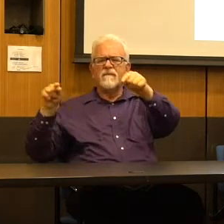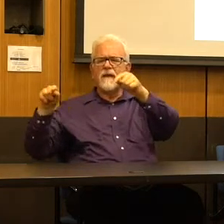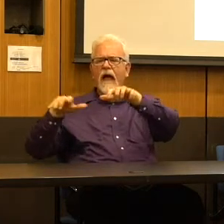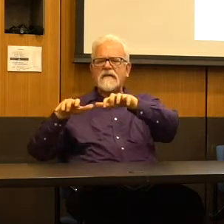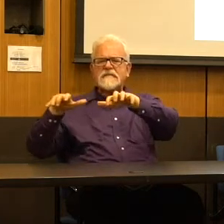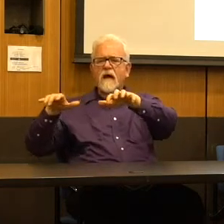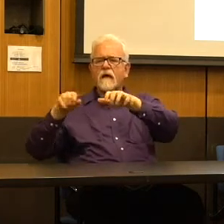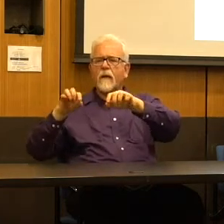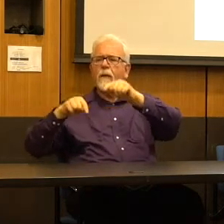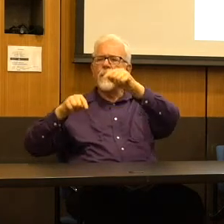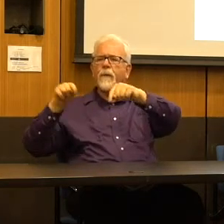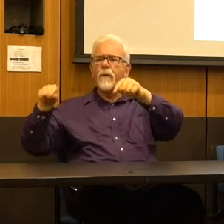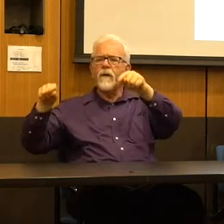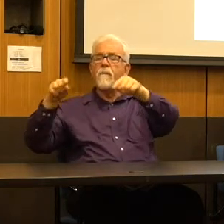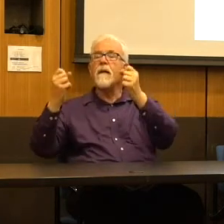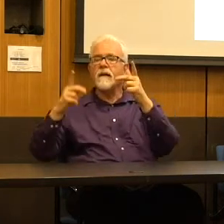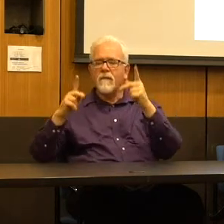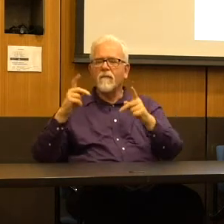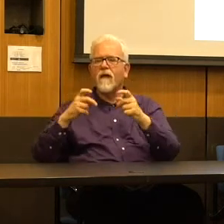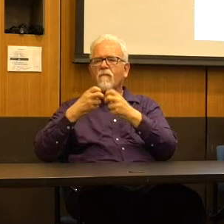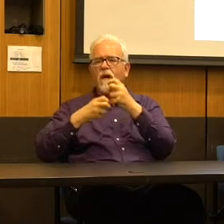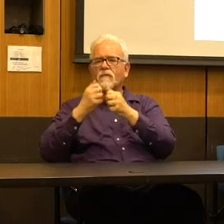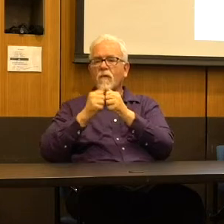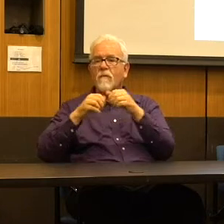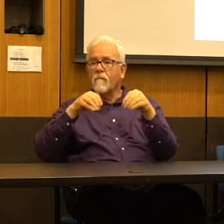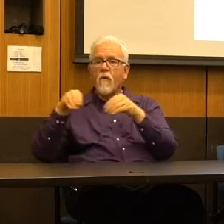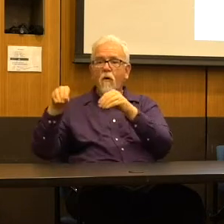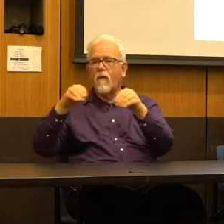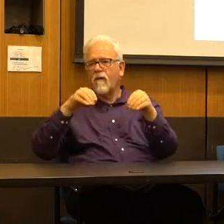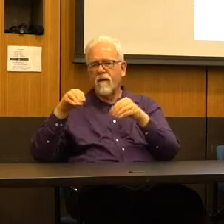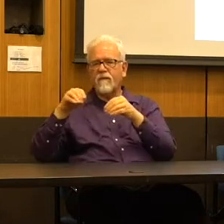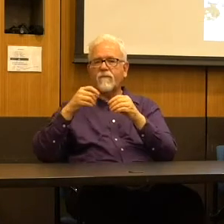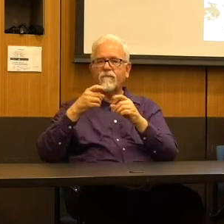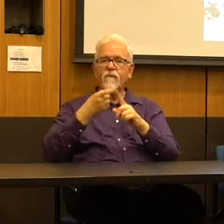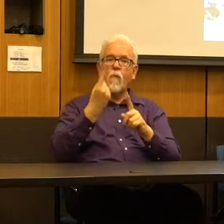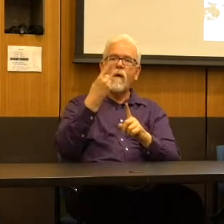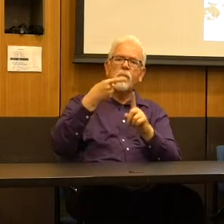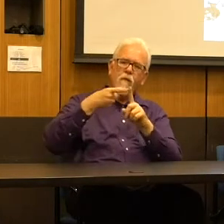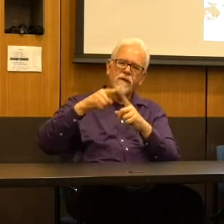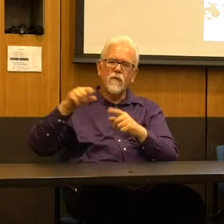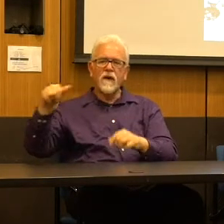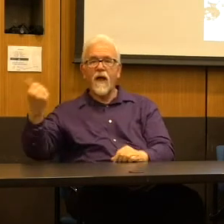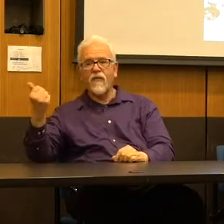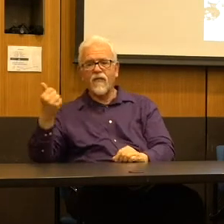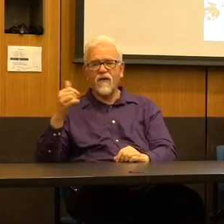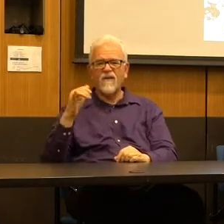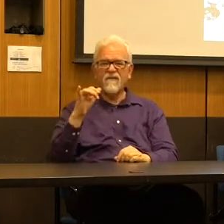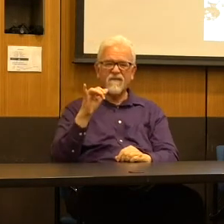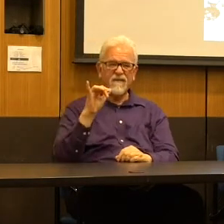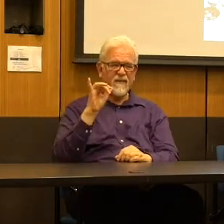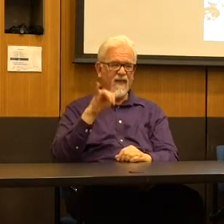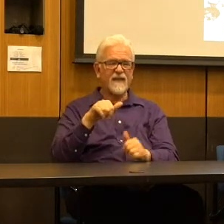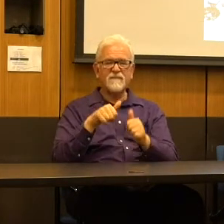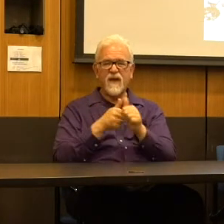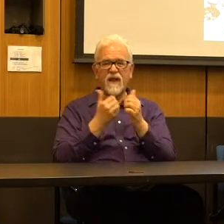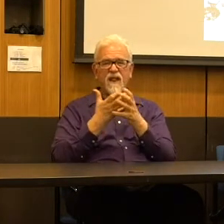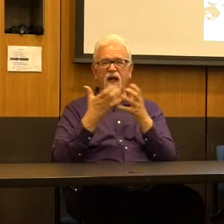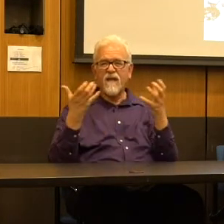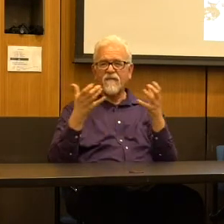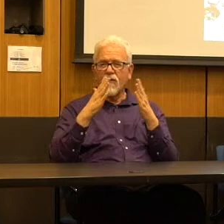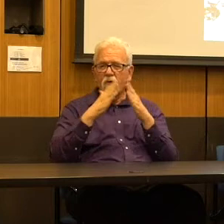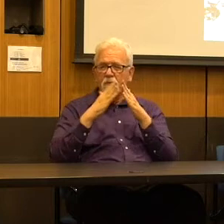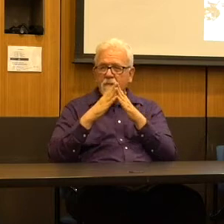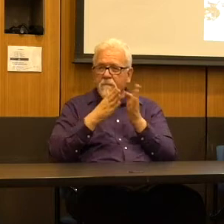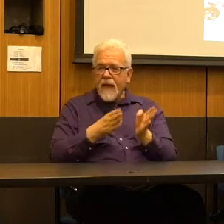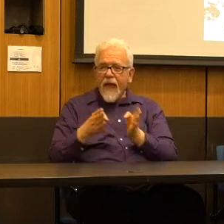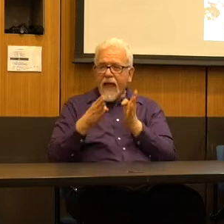people really had issues around mobility, getting from one point to another. That's certainly behind a lot of the urban planning that goes